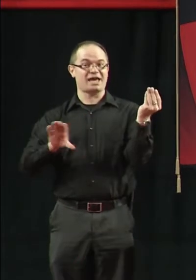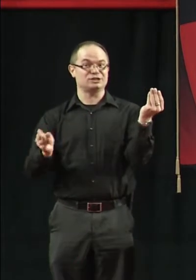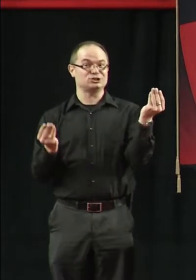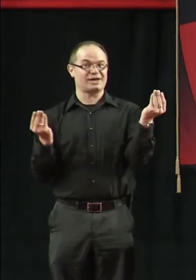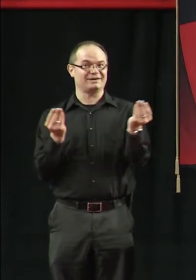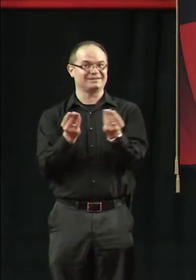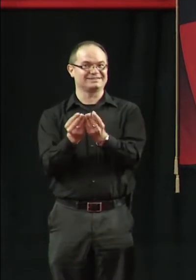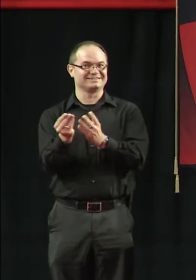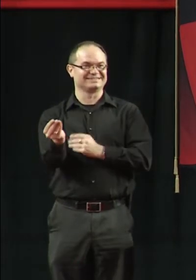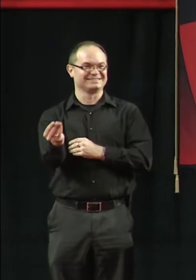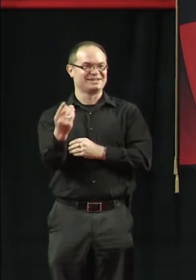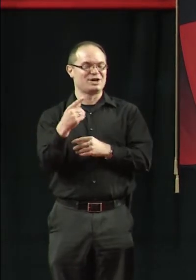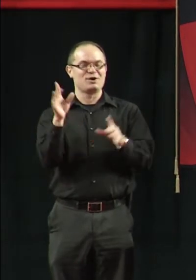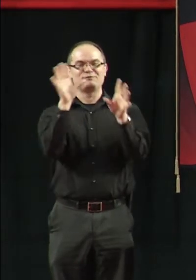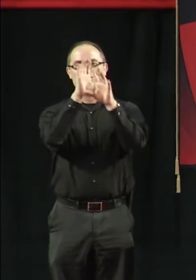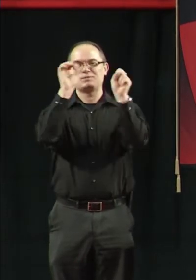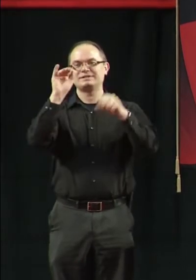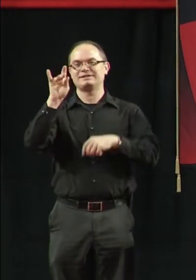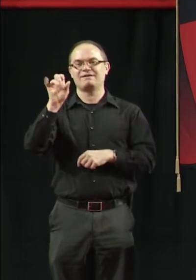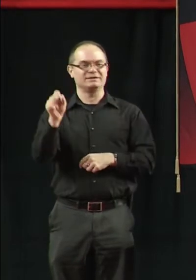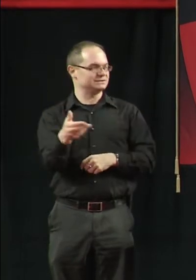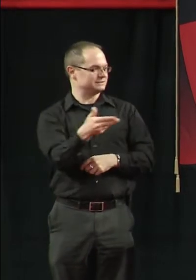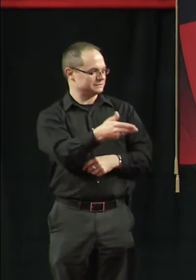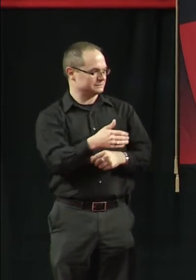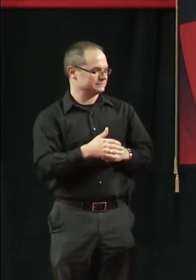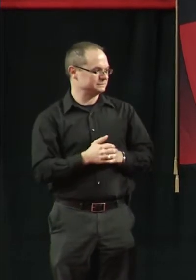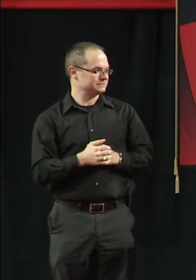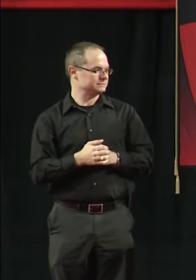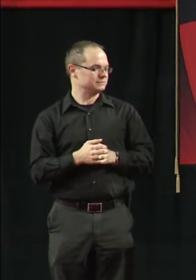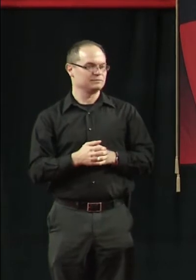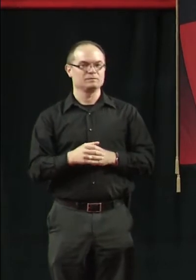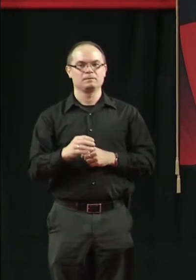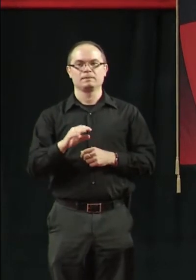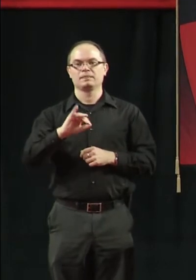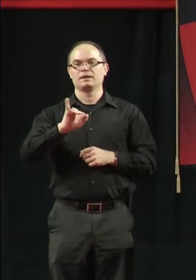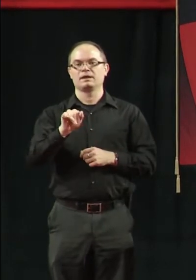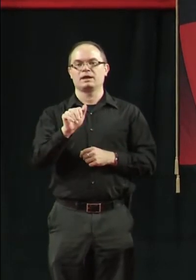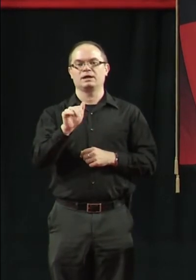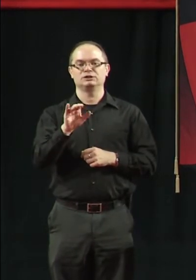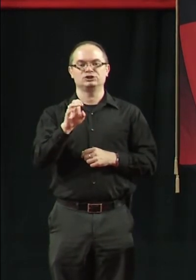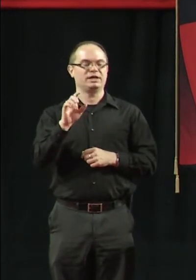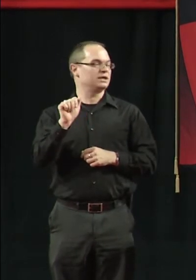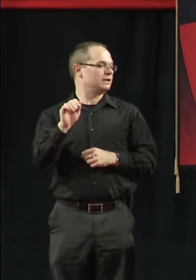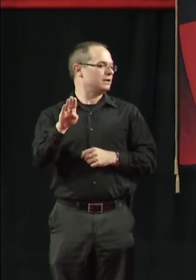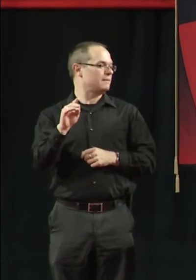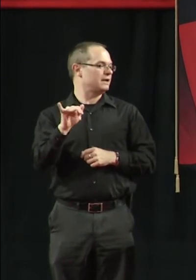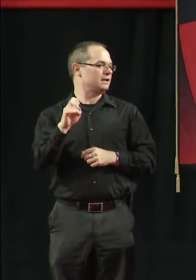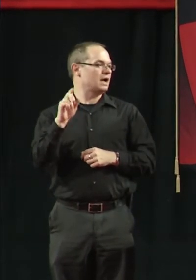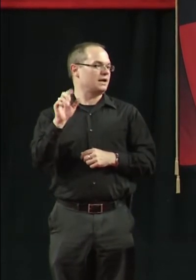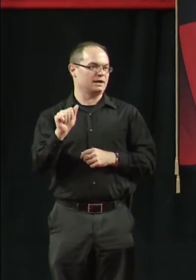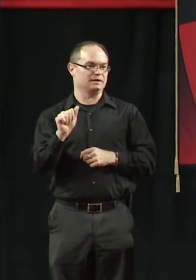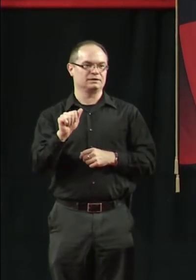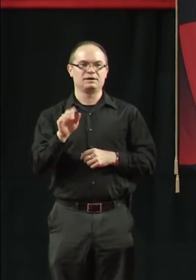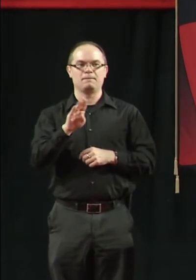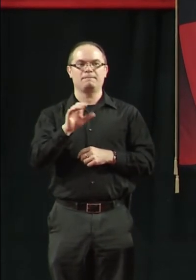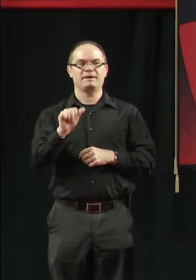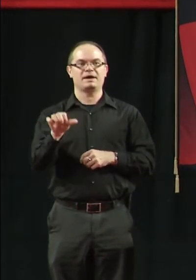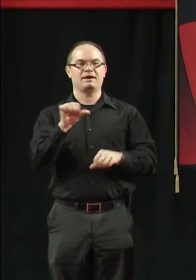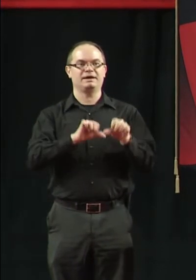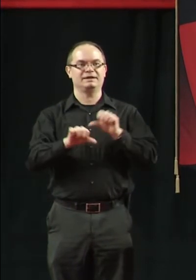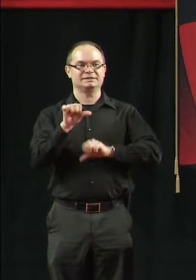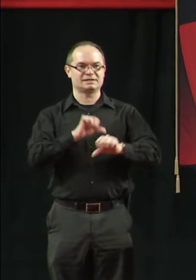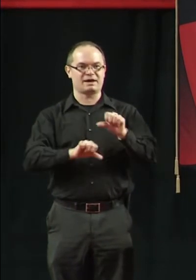check from President Evans. Mr. Jacob Aguilar, Bachelor of Science in